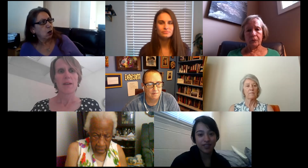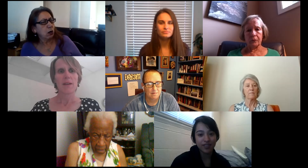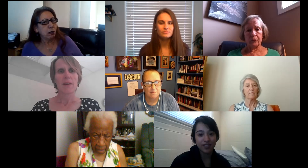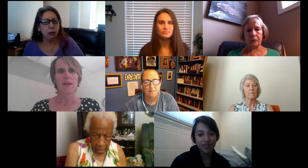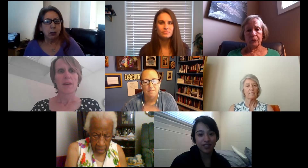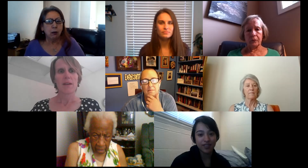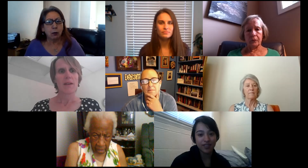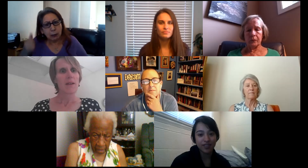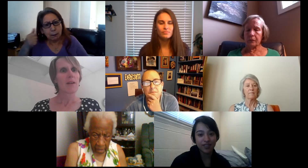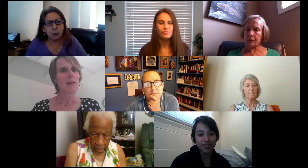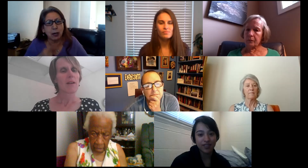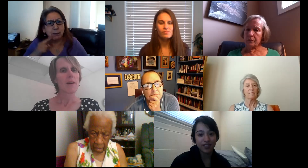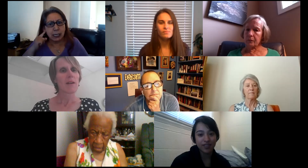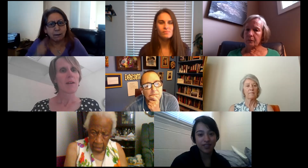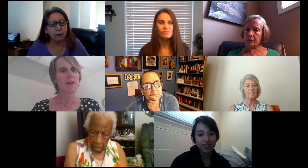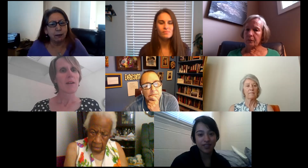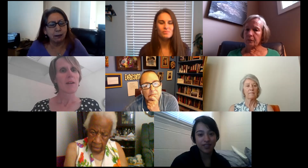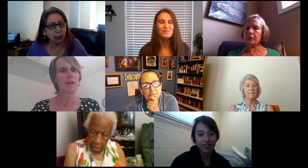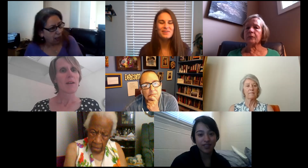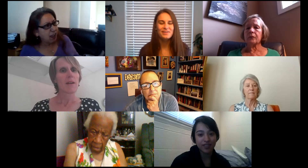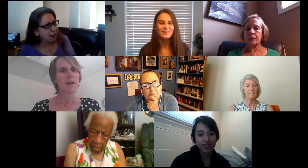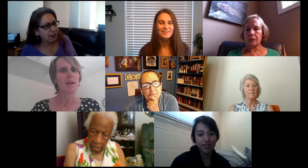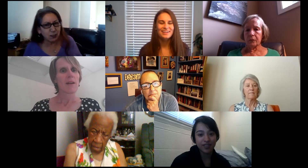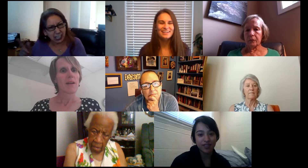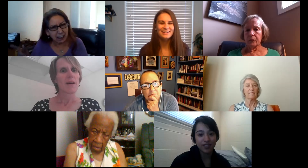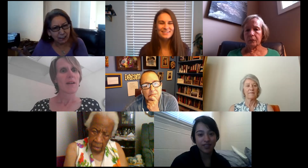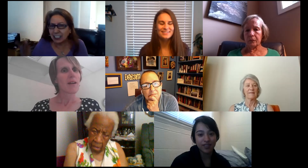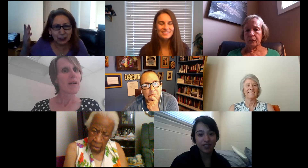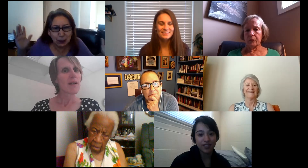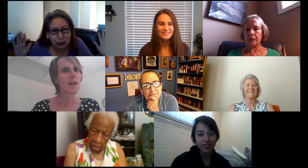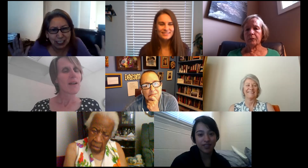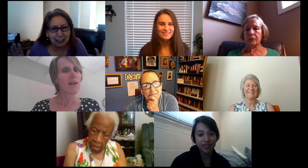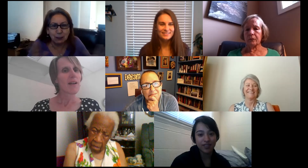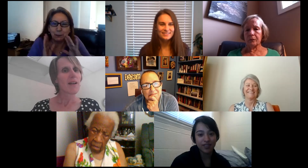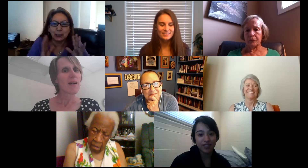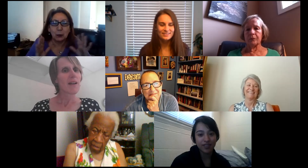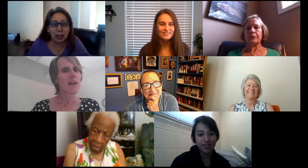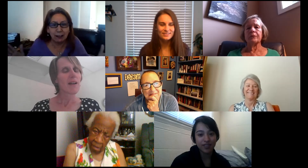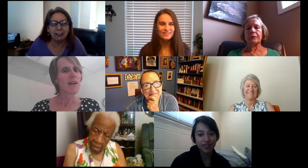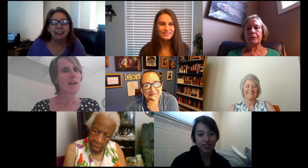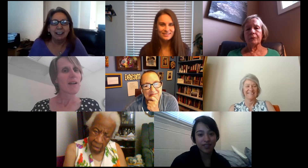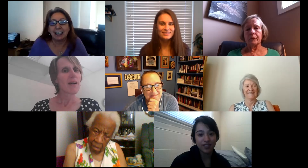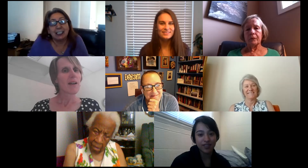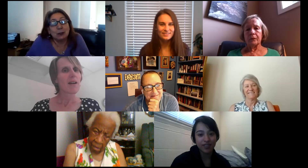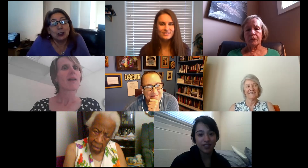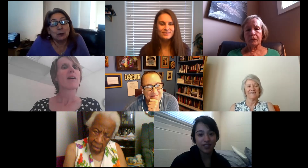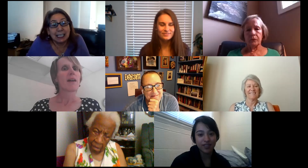are? Well, remember, I'm deaf. I'm like, huh? You're deaf? I didn't know you were deaf. You speak so well that I didn't know she was